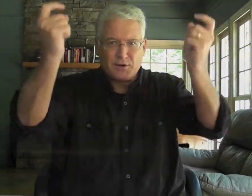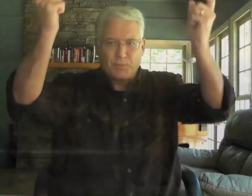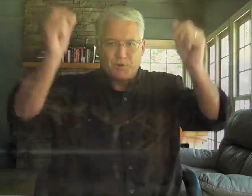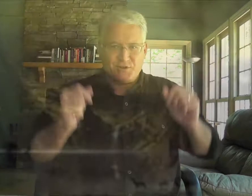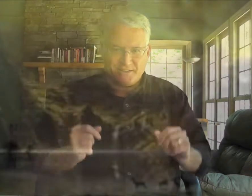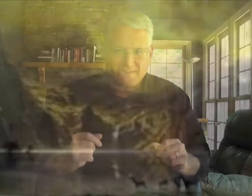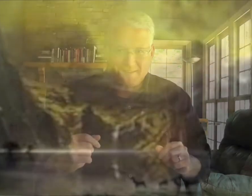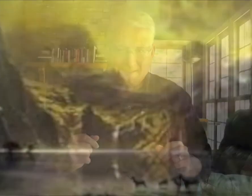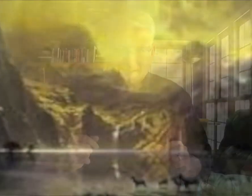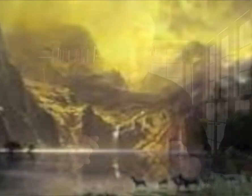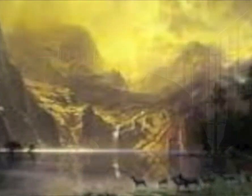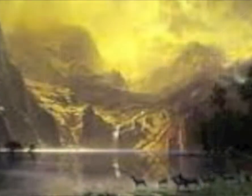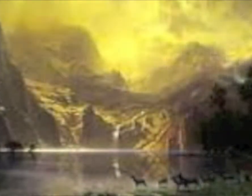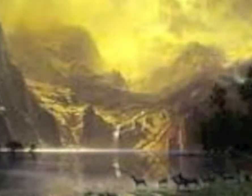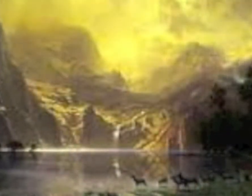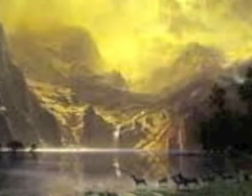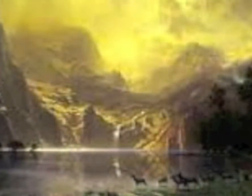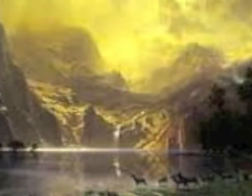with God. What a celebration.